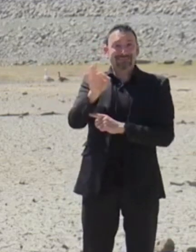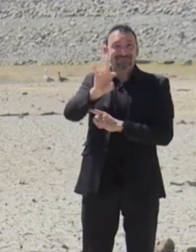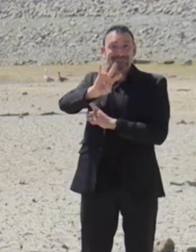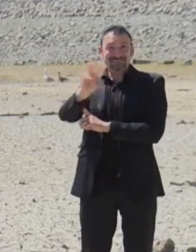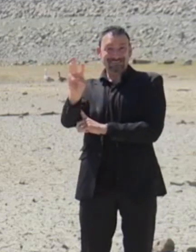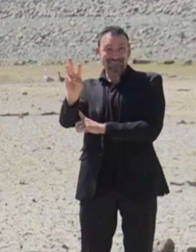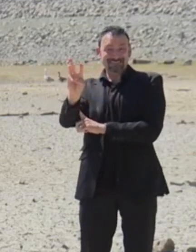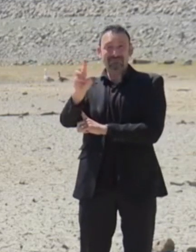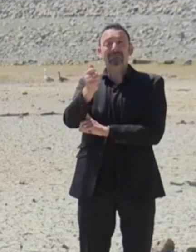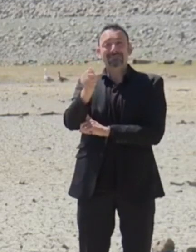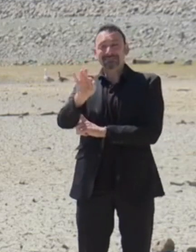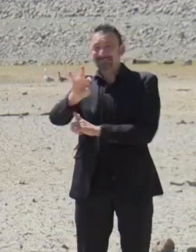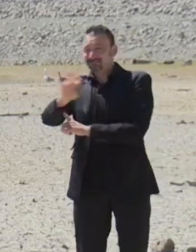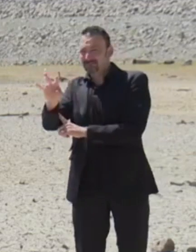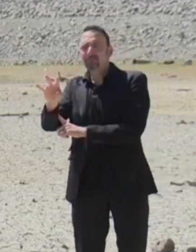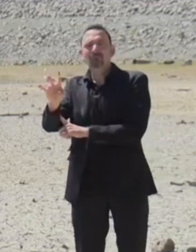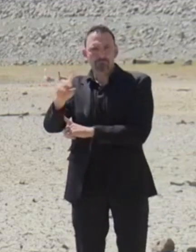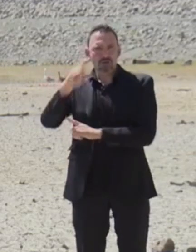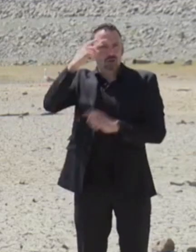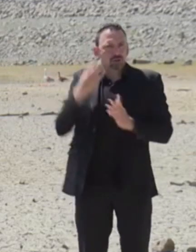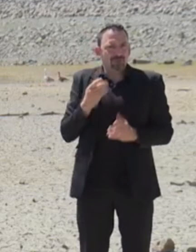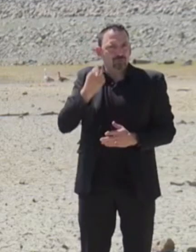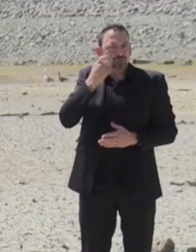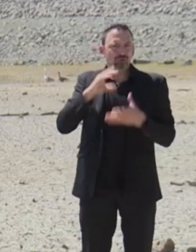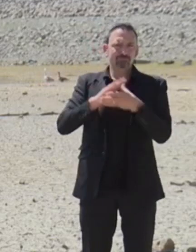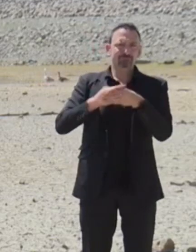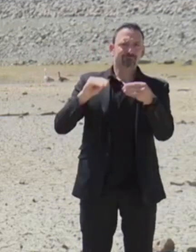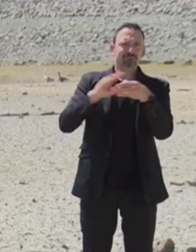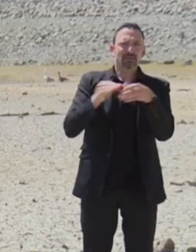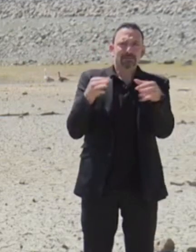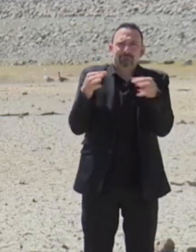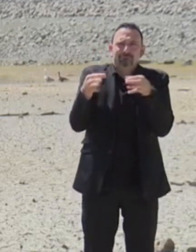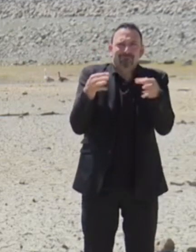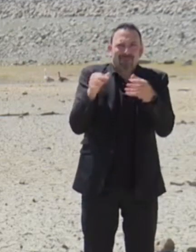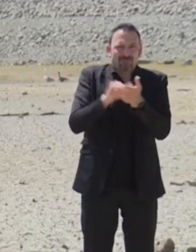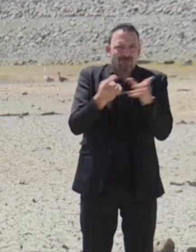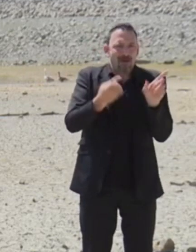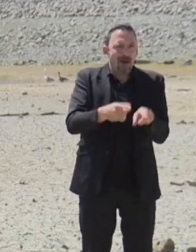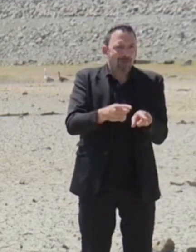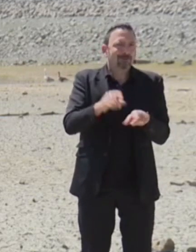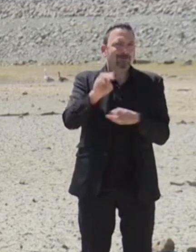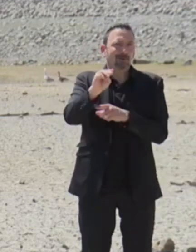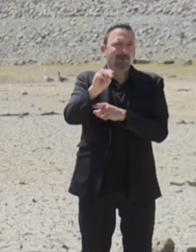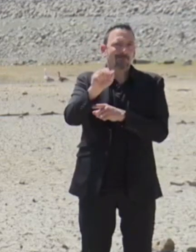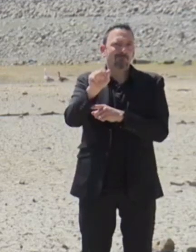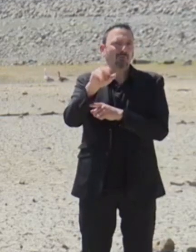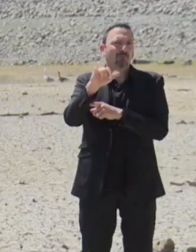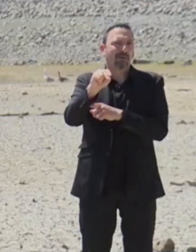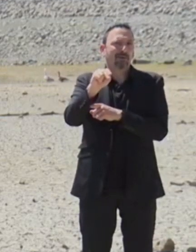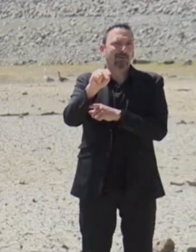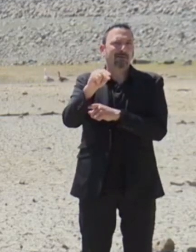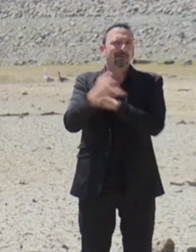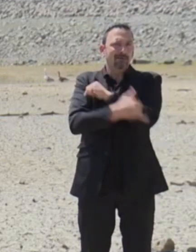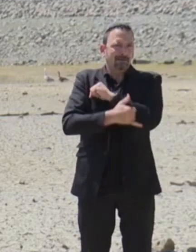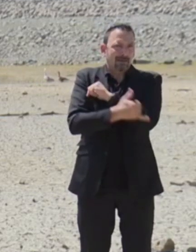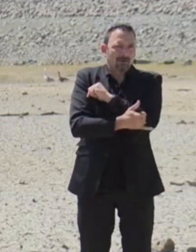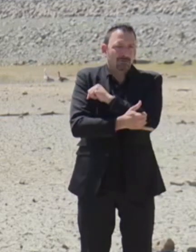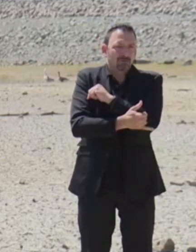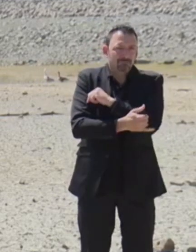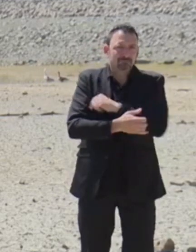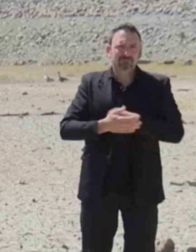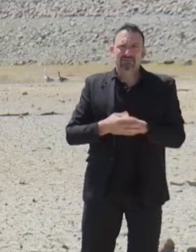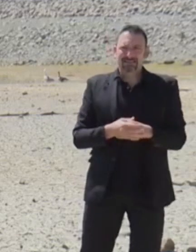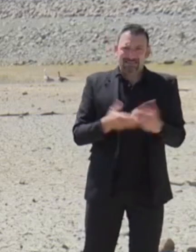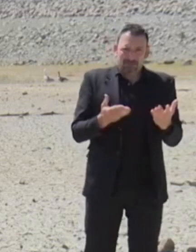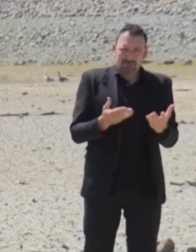1976-1977, and Governor Newsom was just describing experiencing that down in Marin County. Ukiah received just